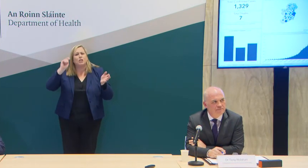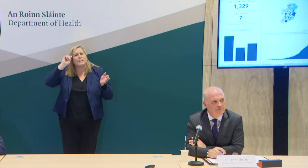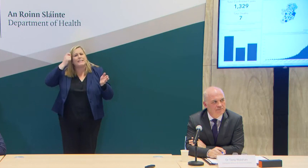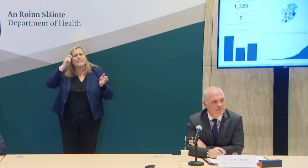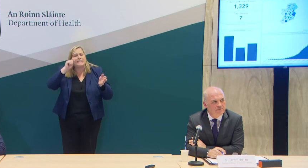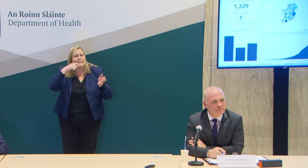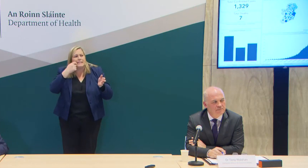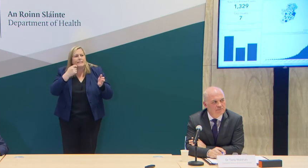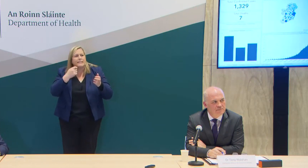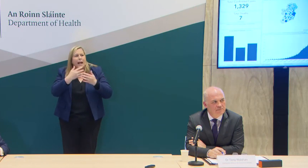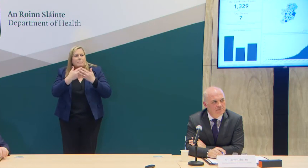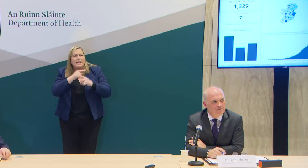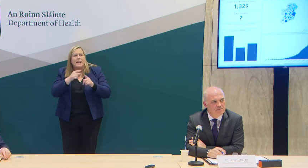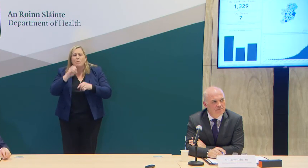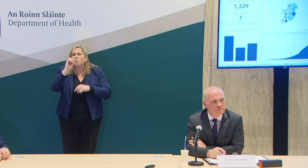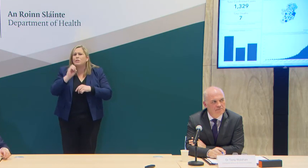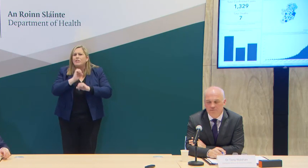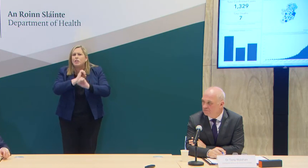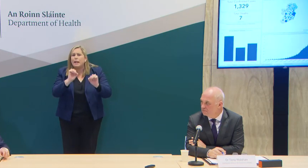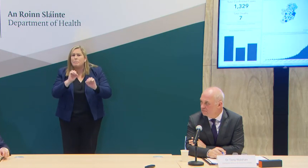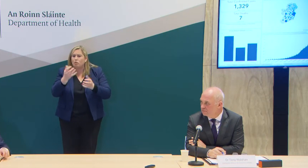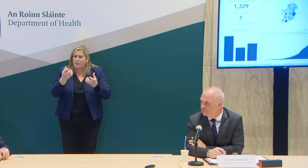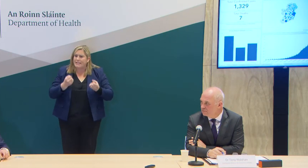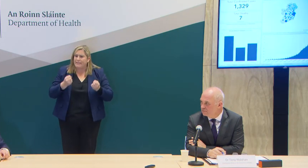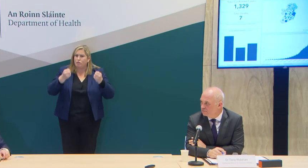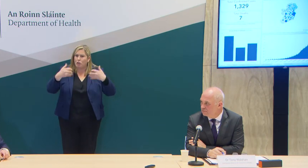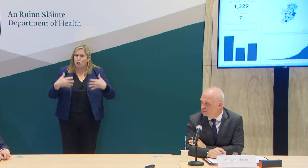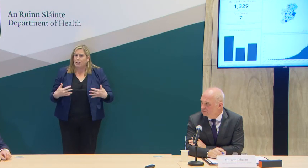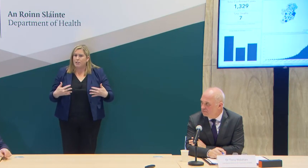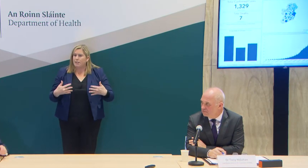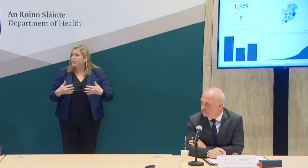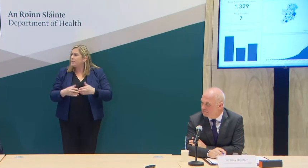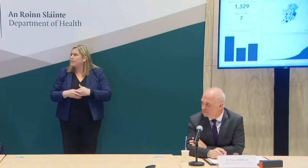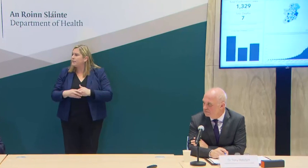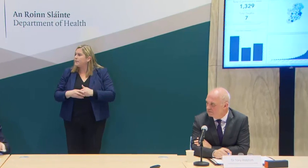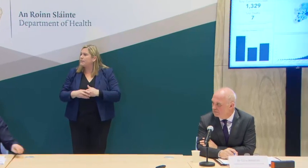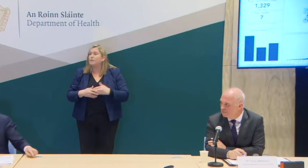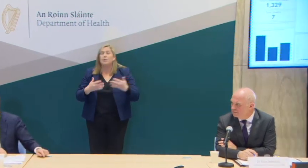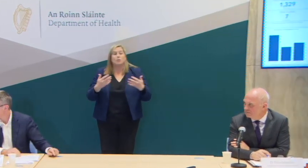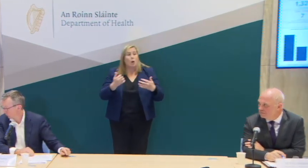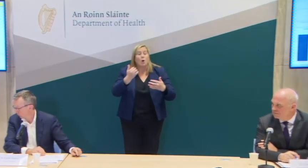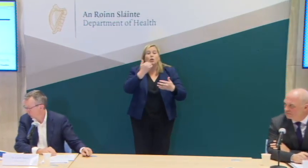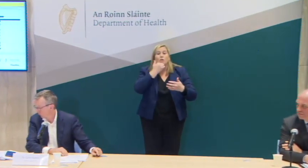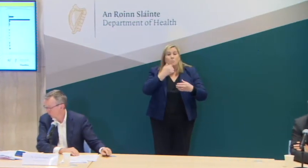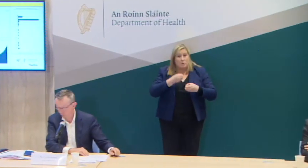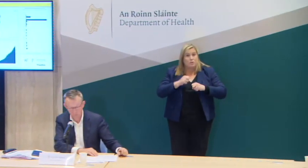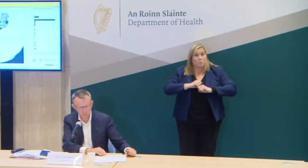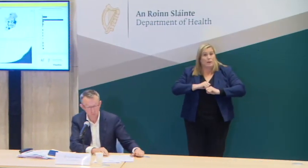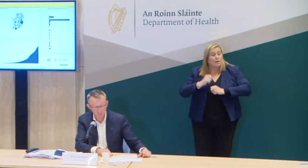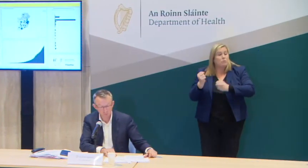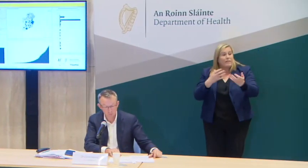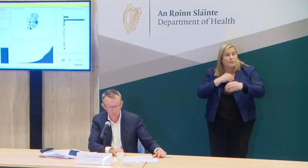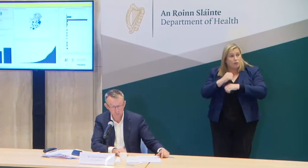many of those, or a percentage of those, how many have received their results? So the numbers that were given today, they have all received the